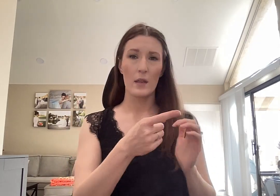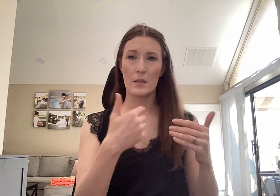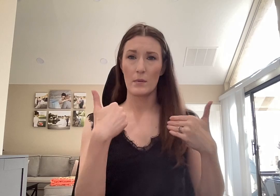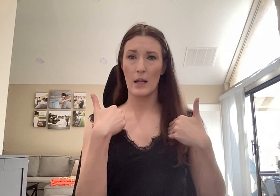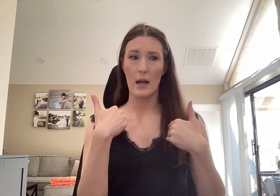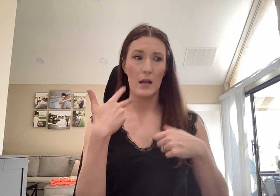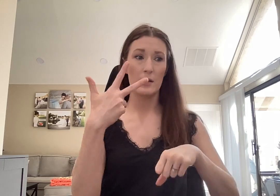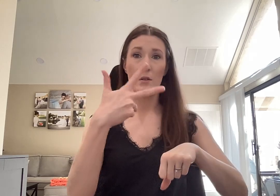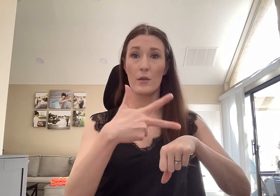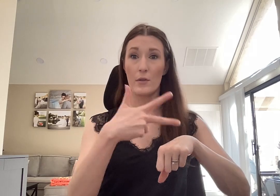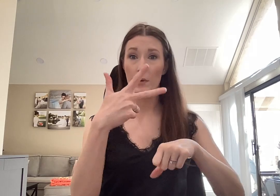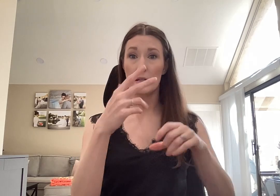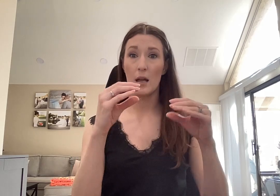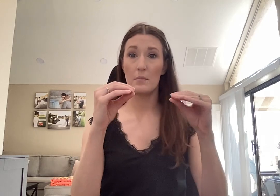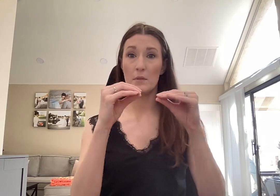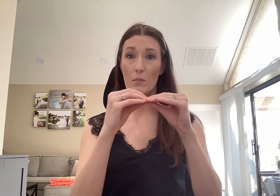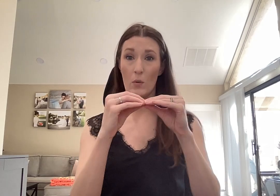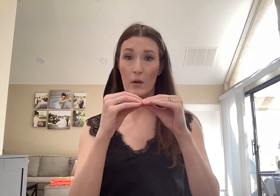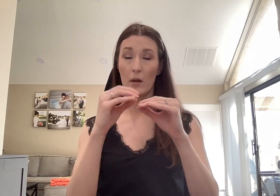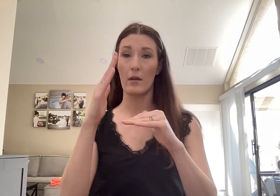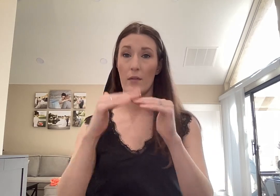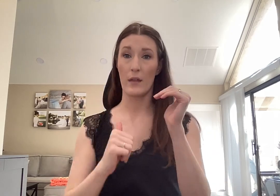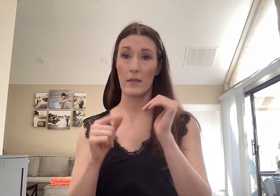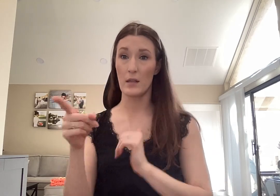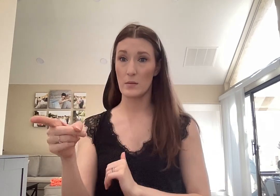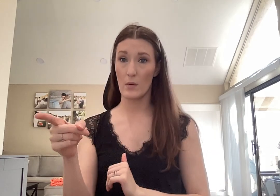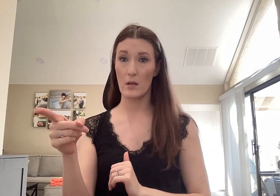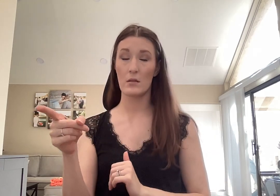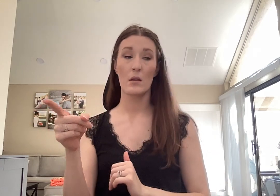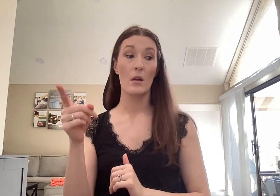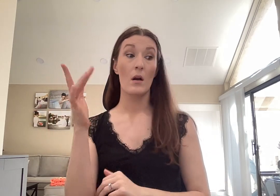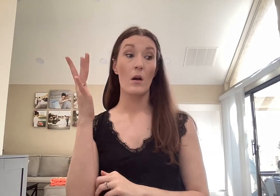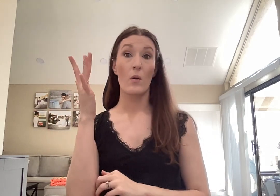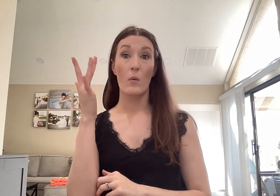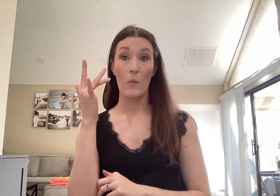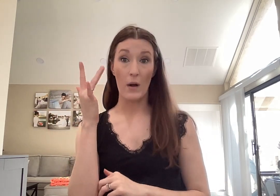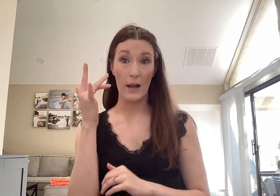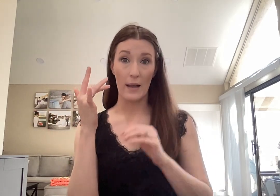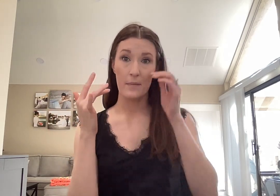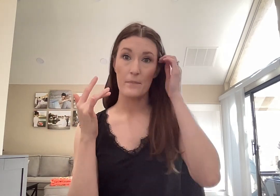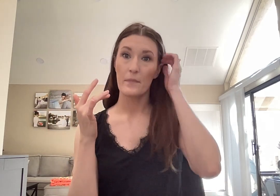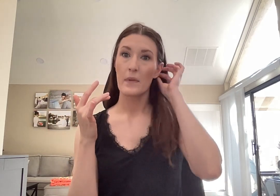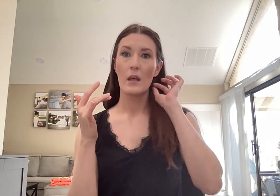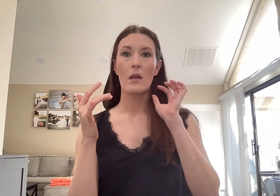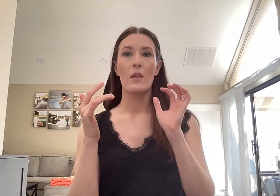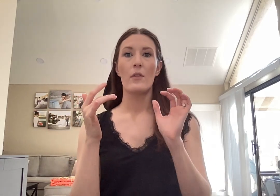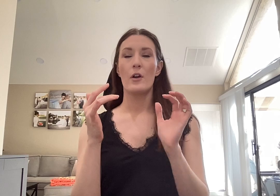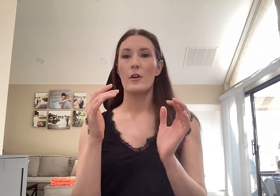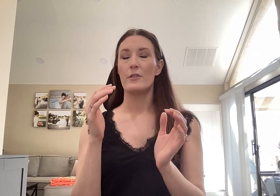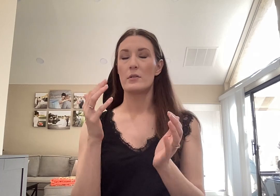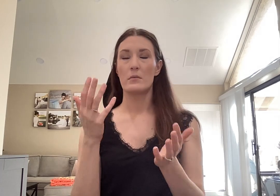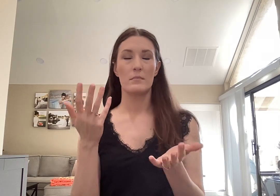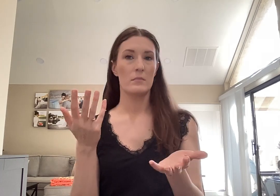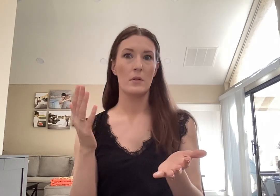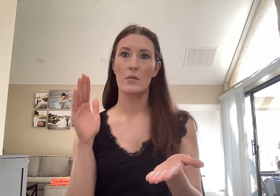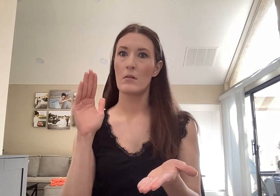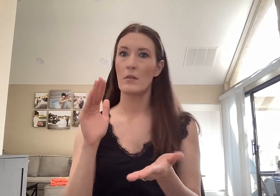This one has 3 times more than this one. Why? There's